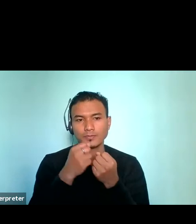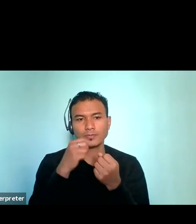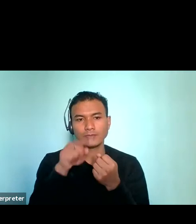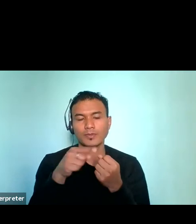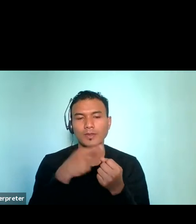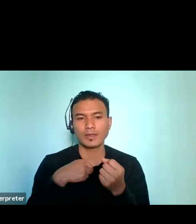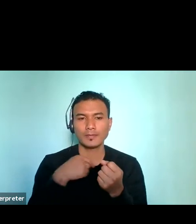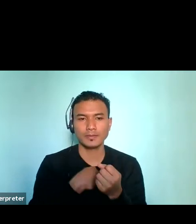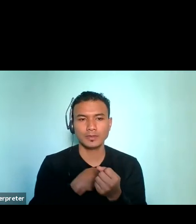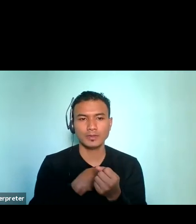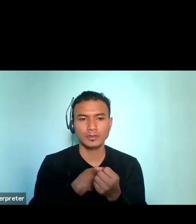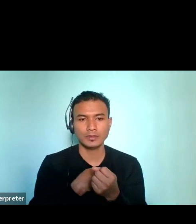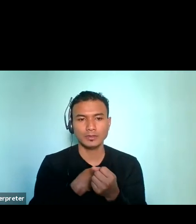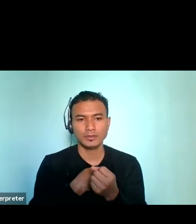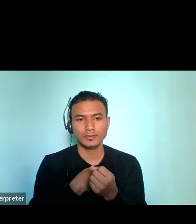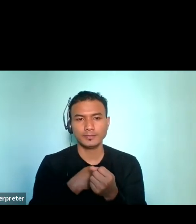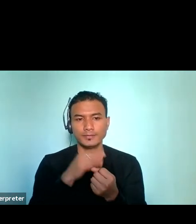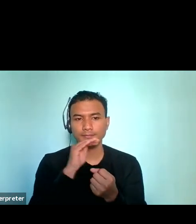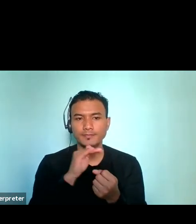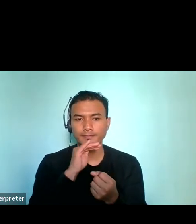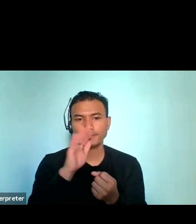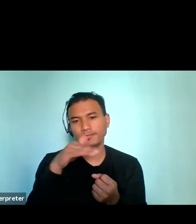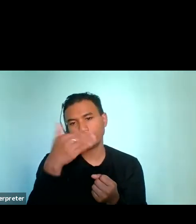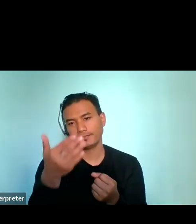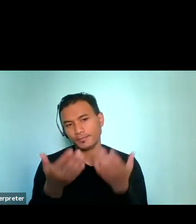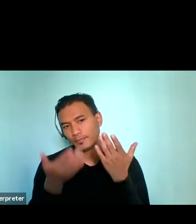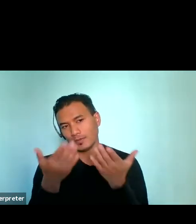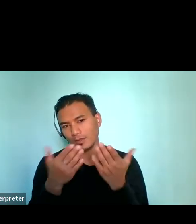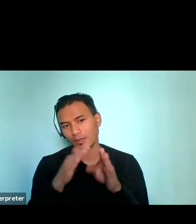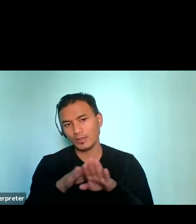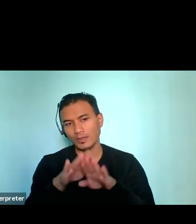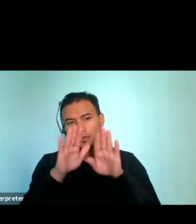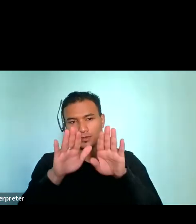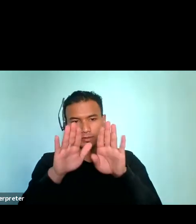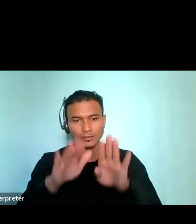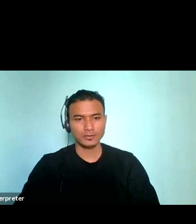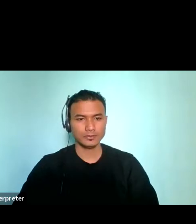our training. Thank you very much.